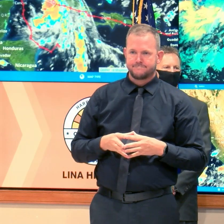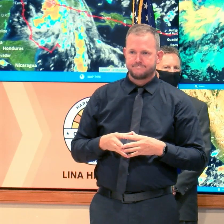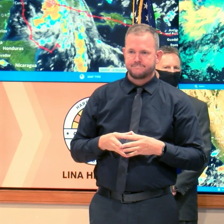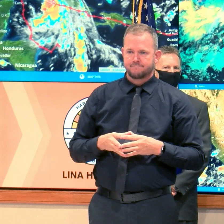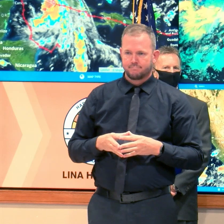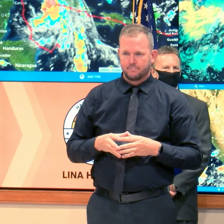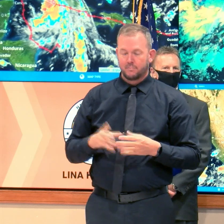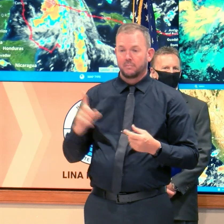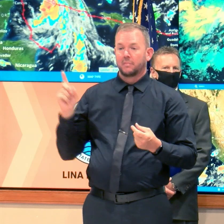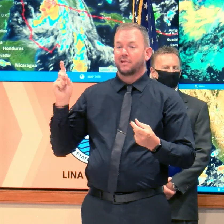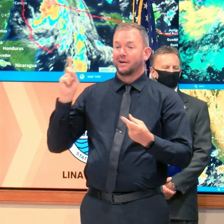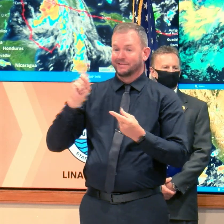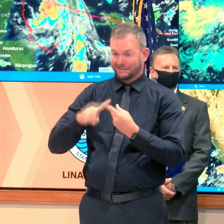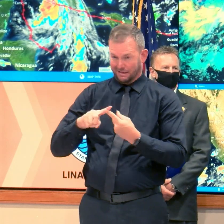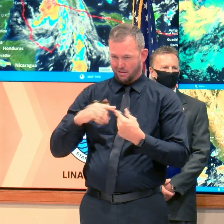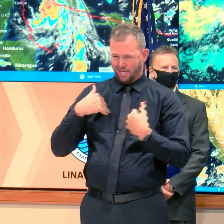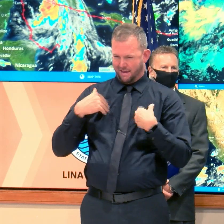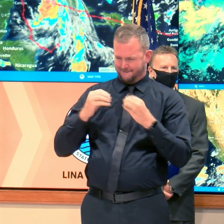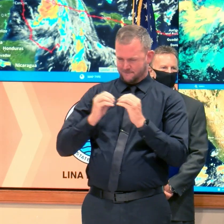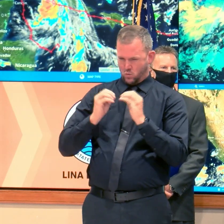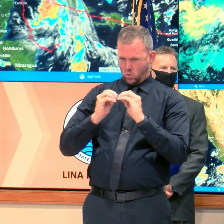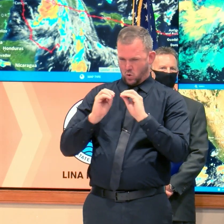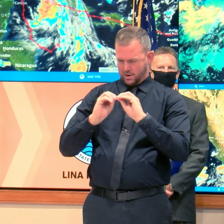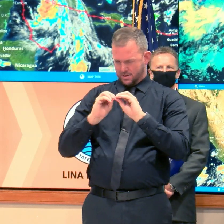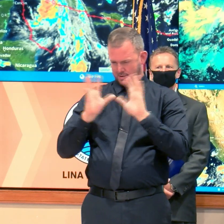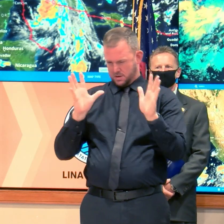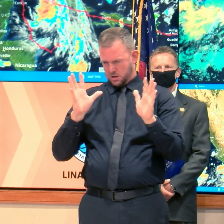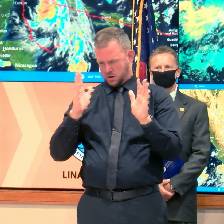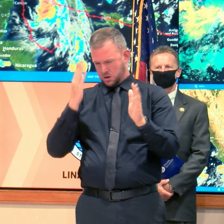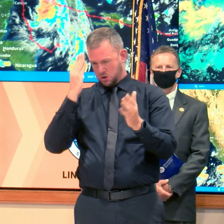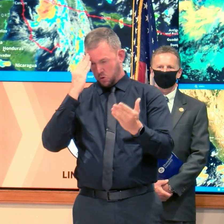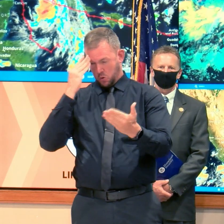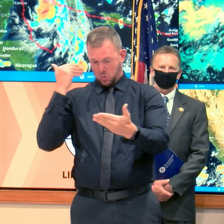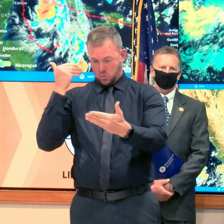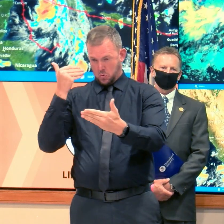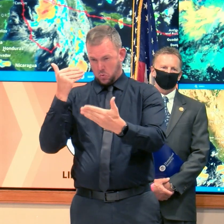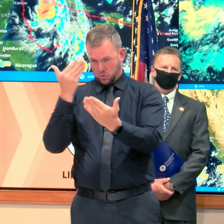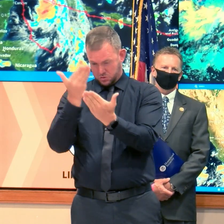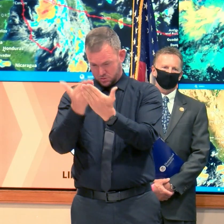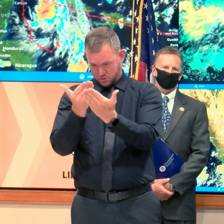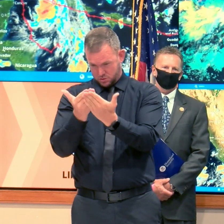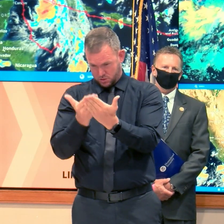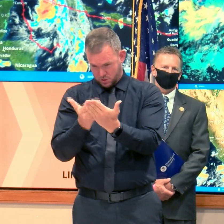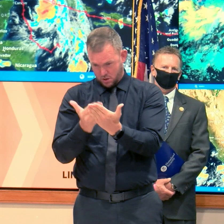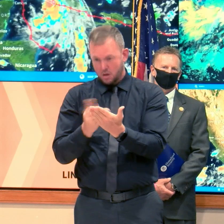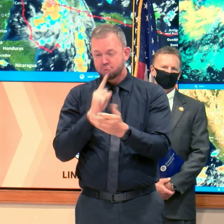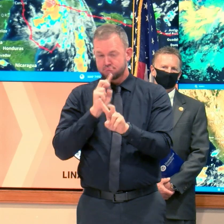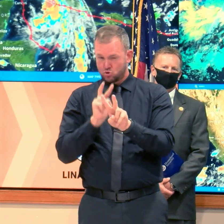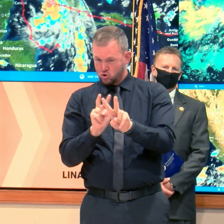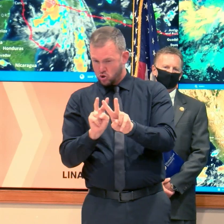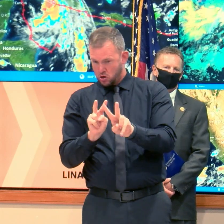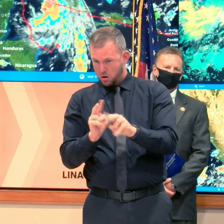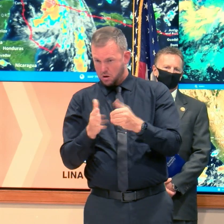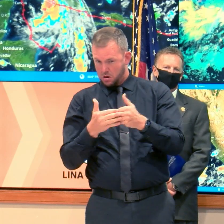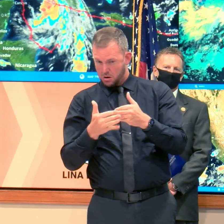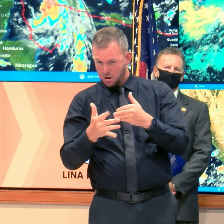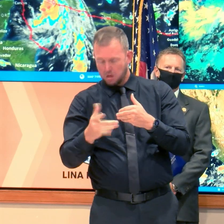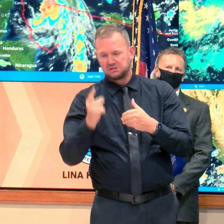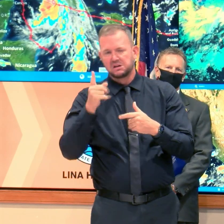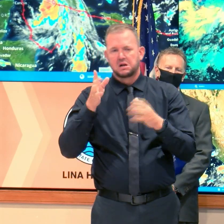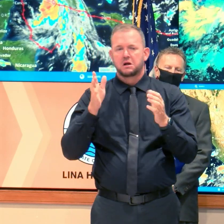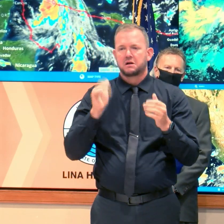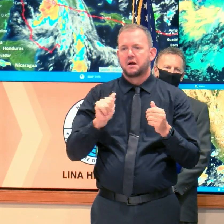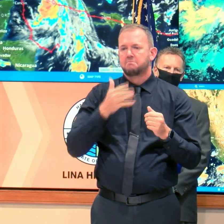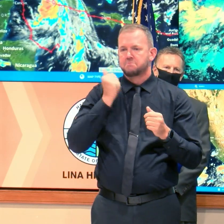all carefully watching this storm, and we will know sometime tomorrow about which direction it's going to take, whether or not we're going to